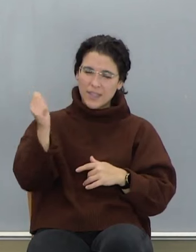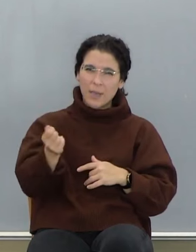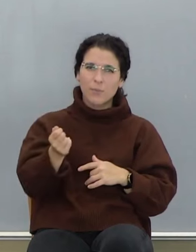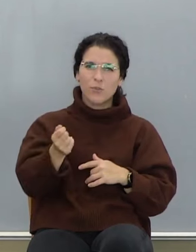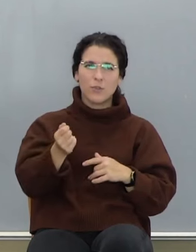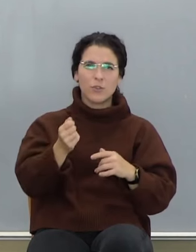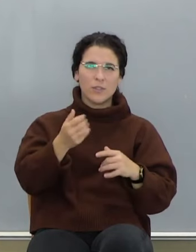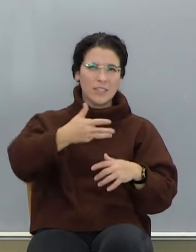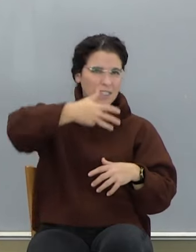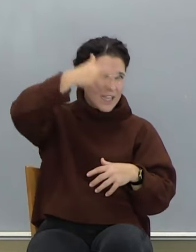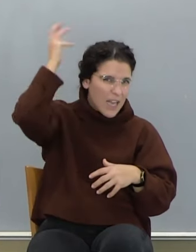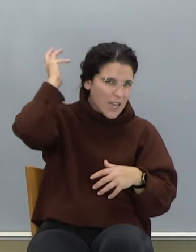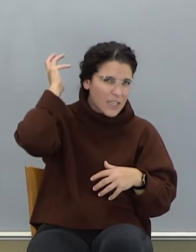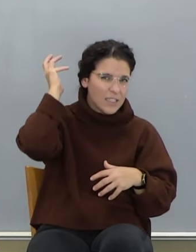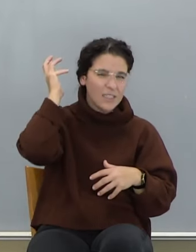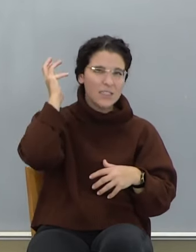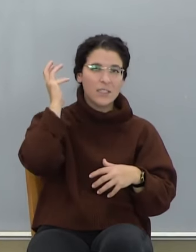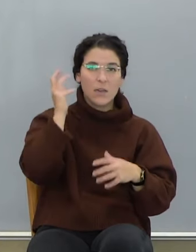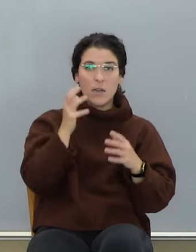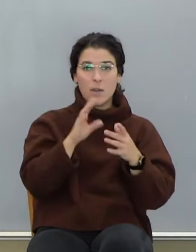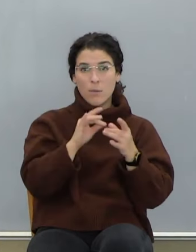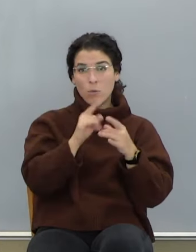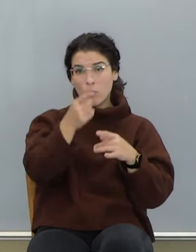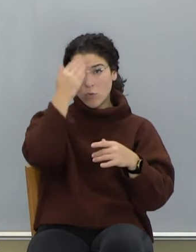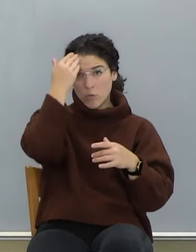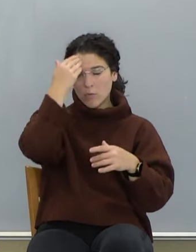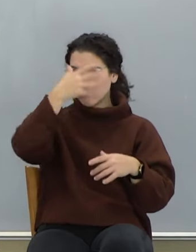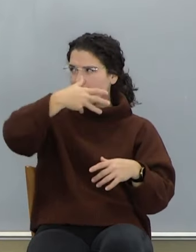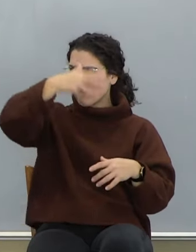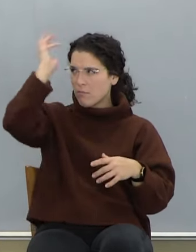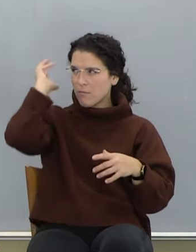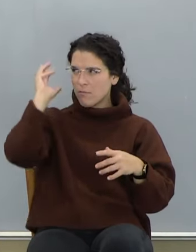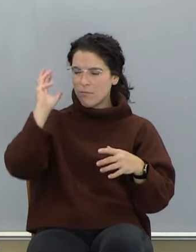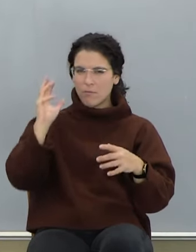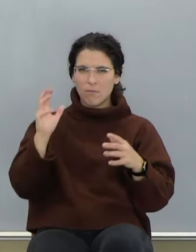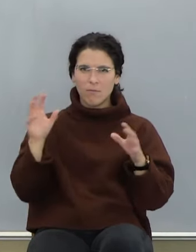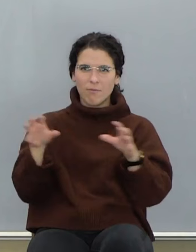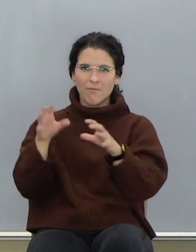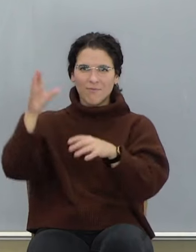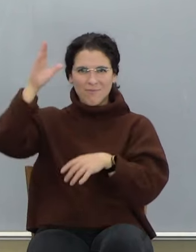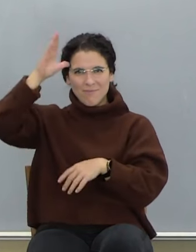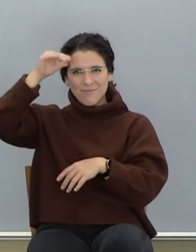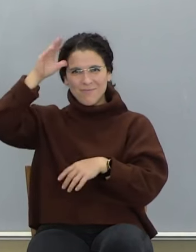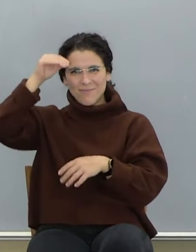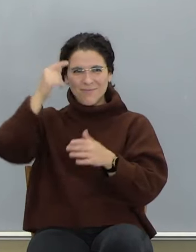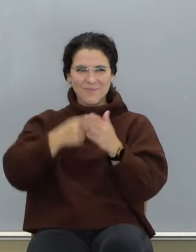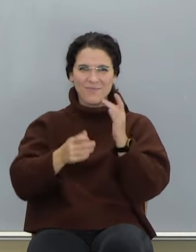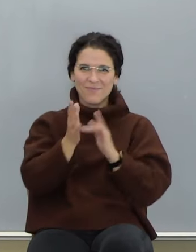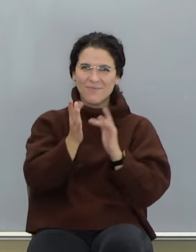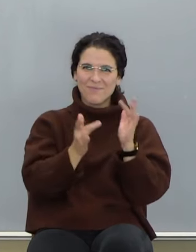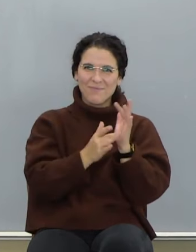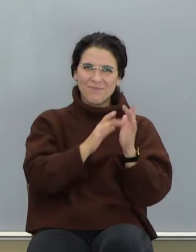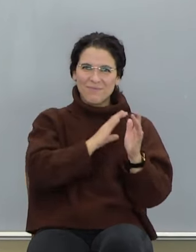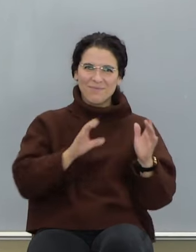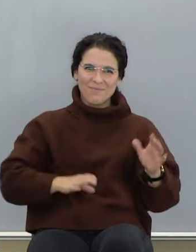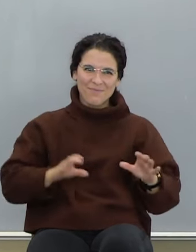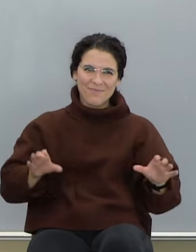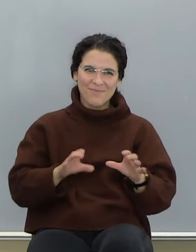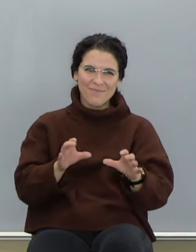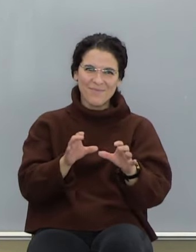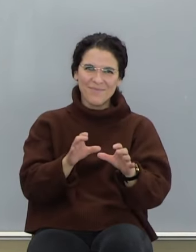the lion. By the way, you know what lions do to donkeys, right? So what's Jesus doing? Here's the